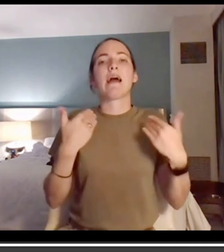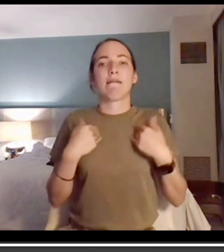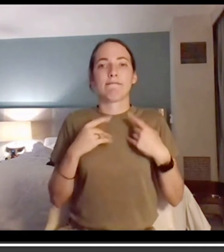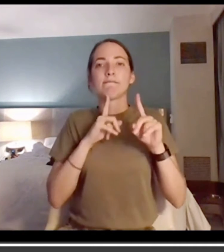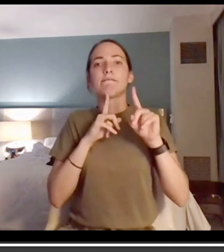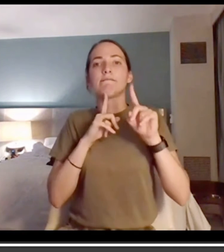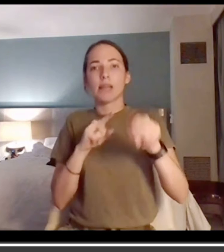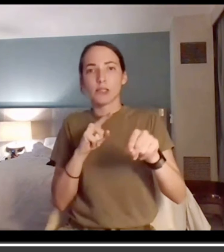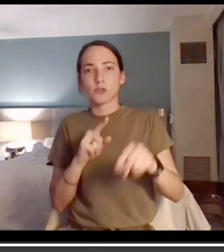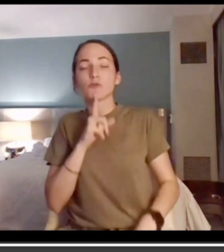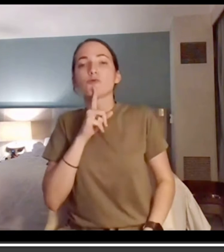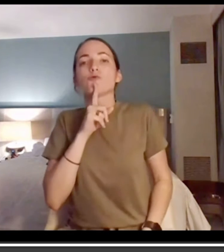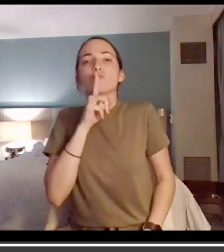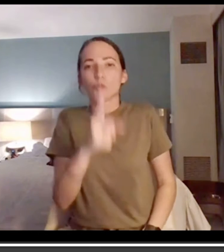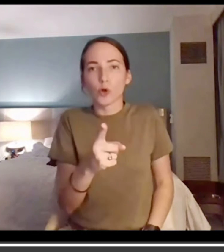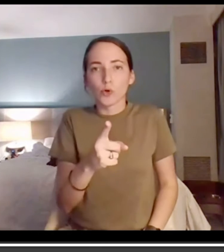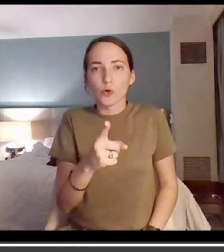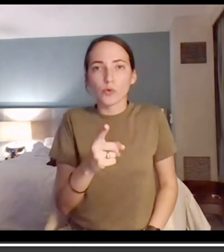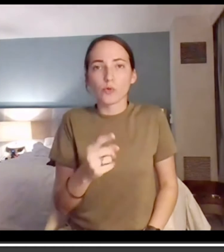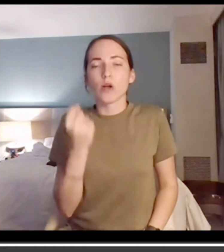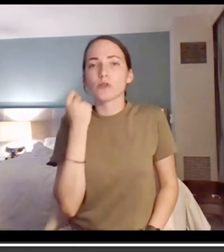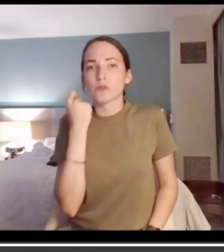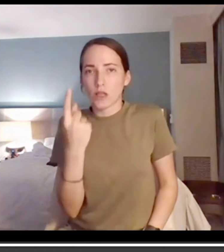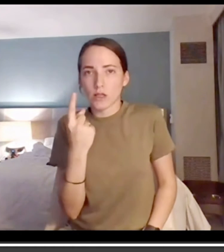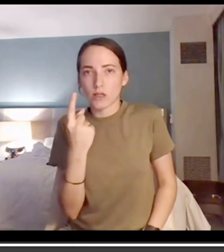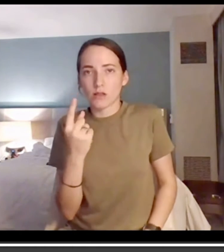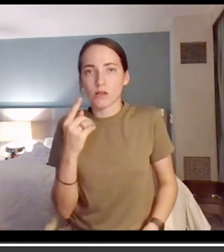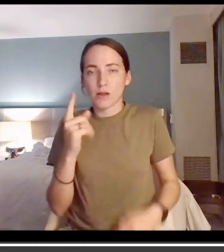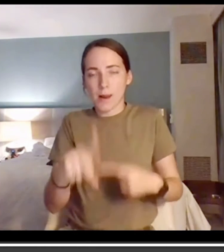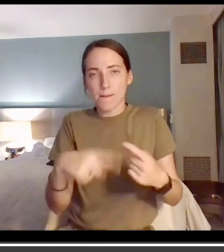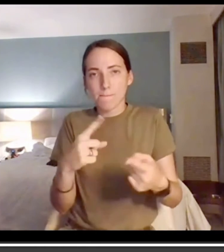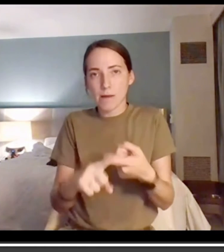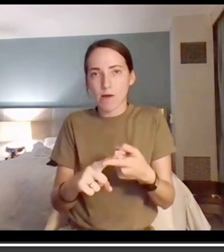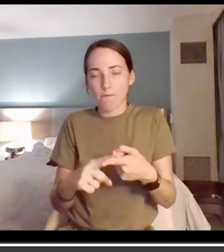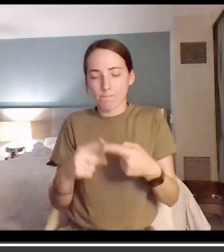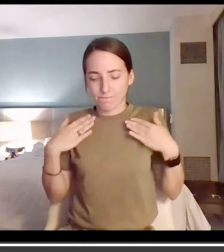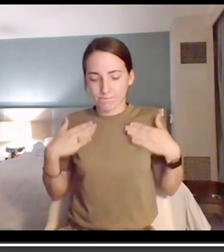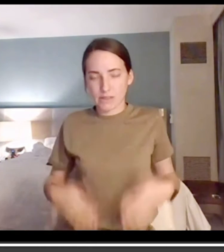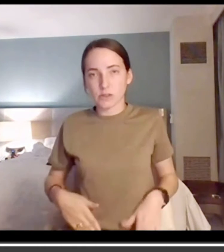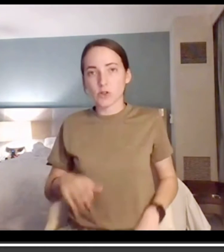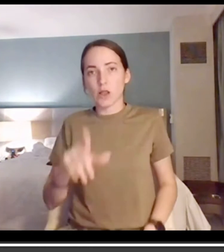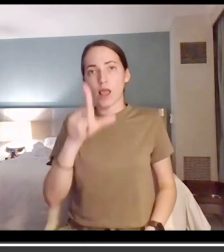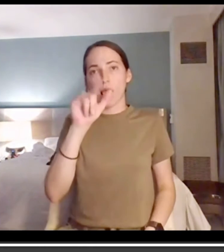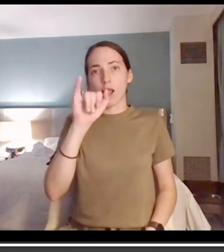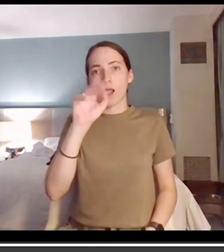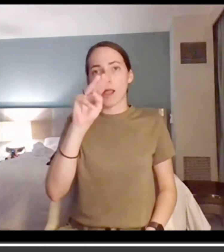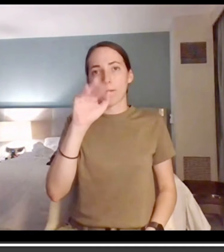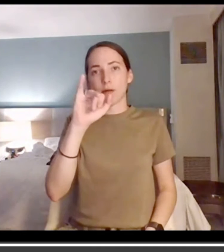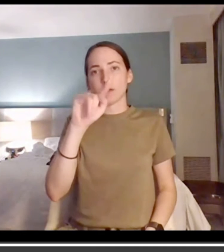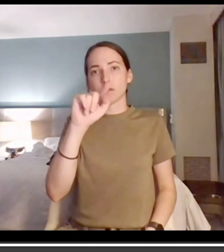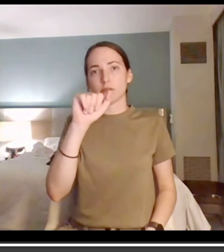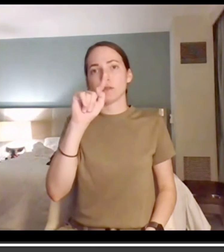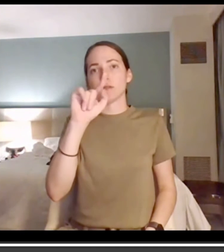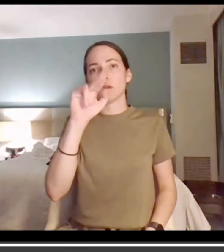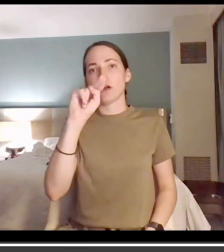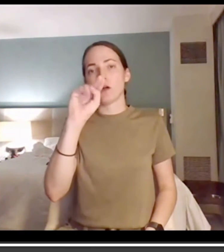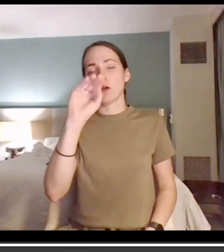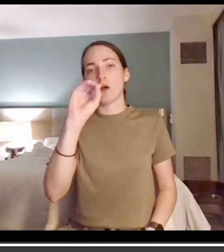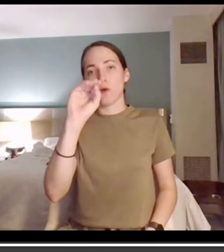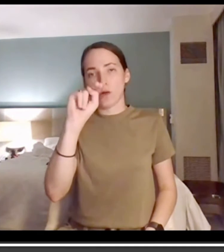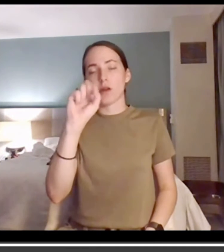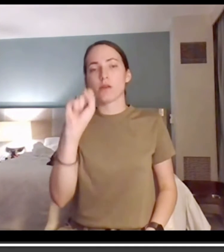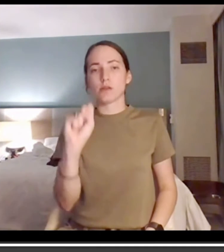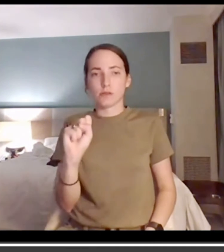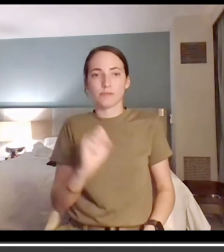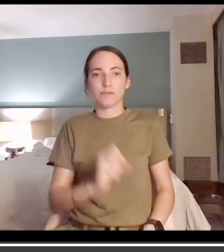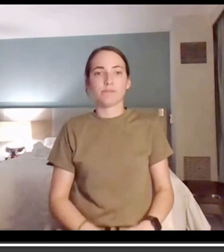credibly and believably about your physical limitations. Next is, I would tell you not